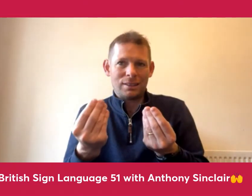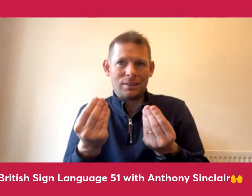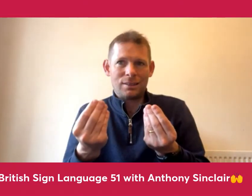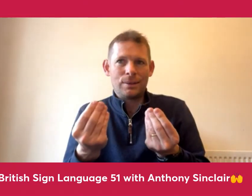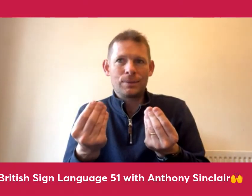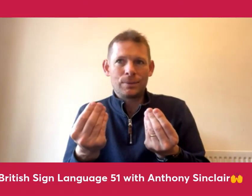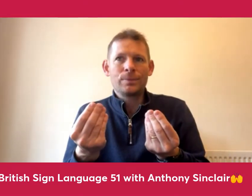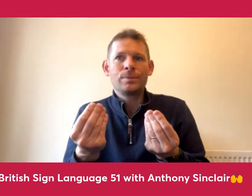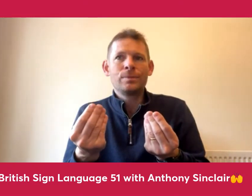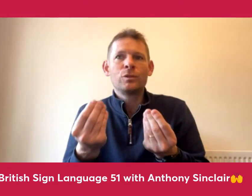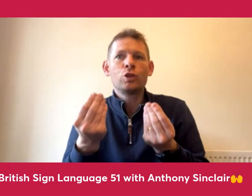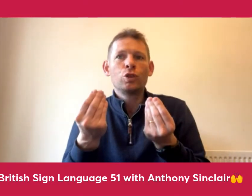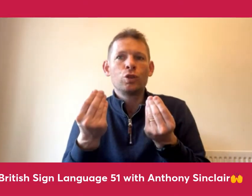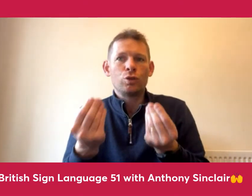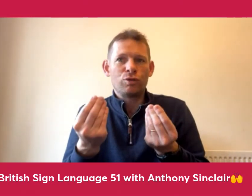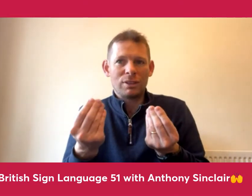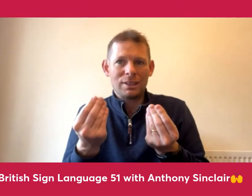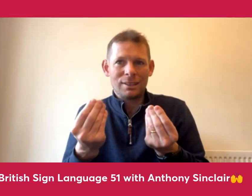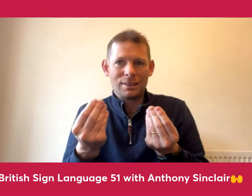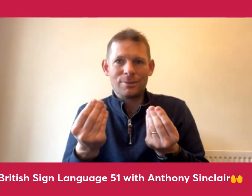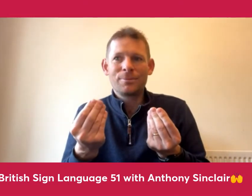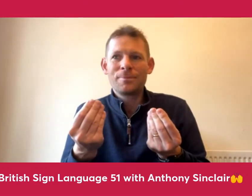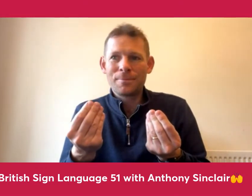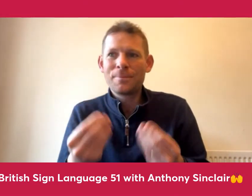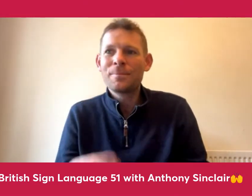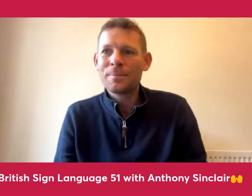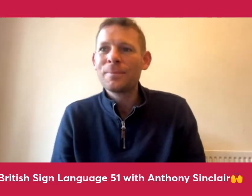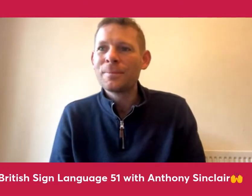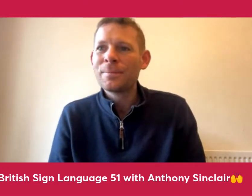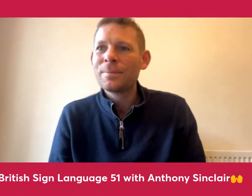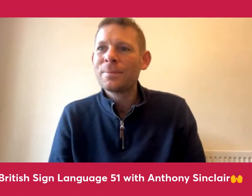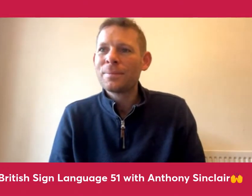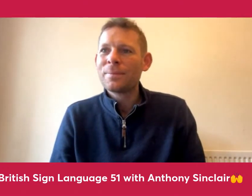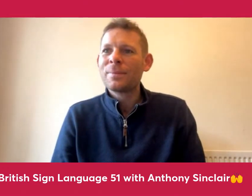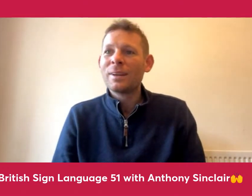To Greece. To Greece.